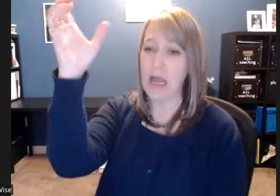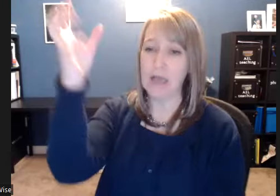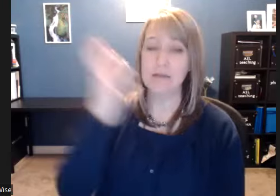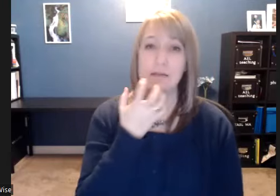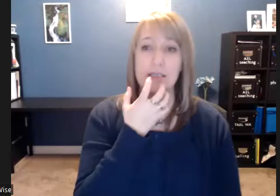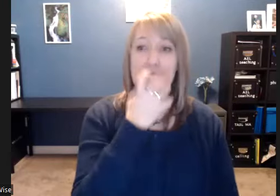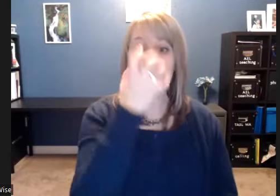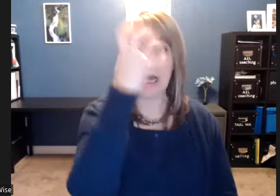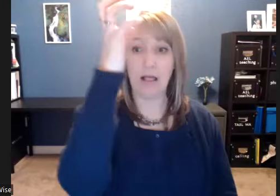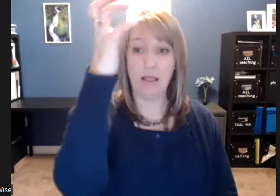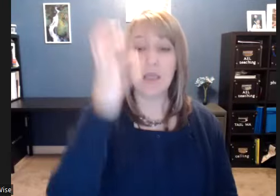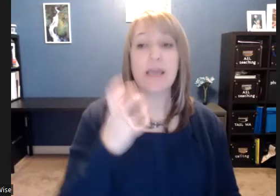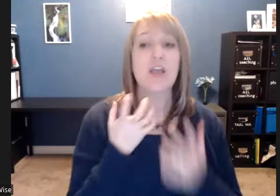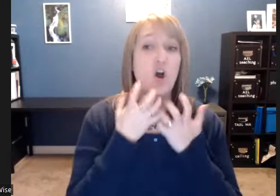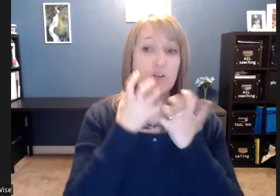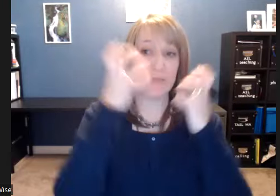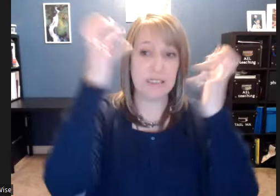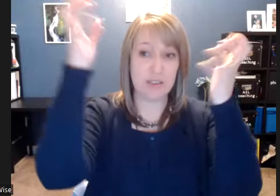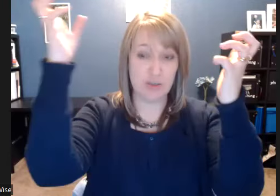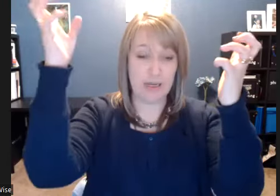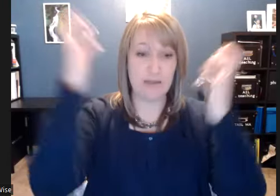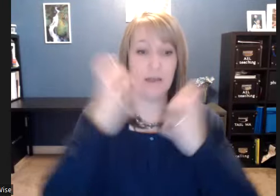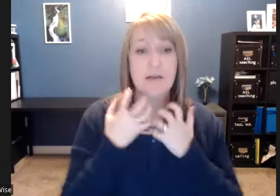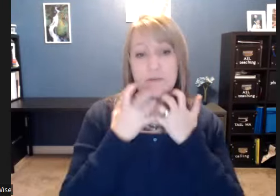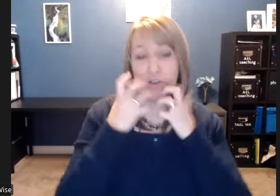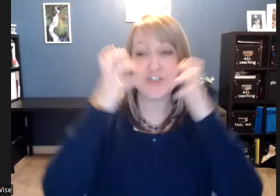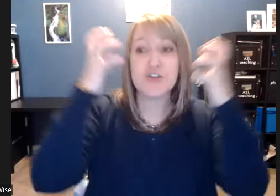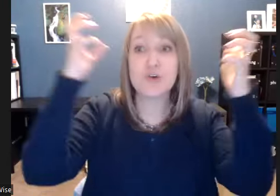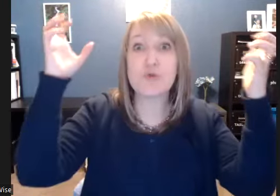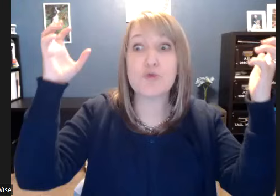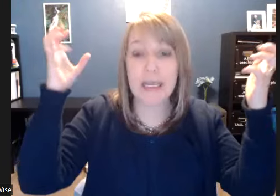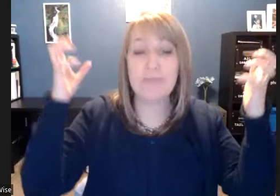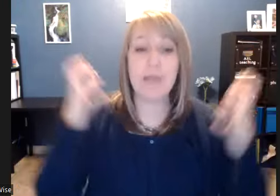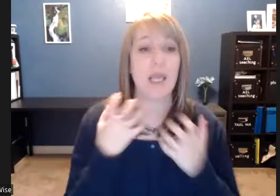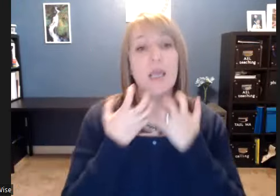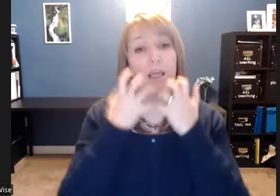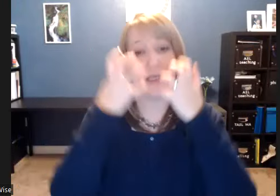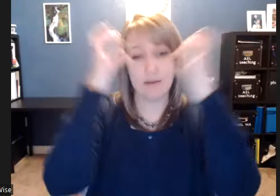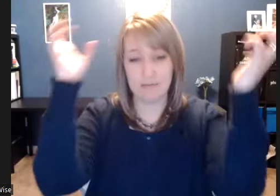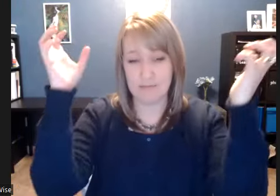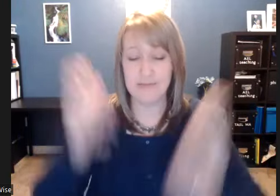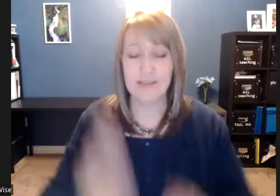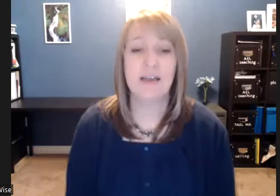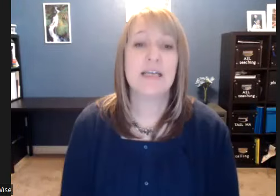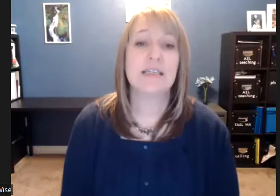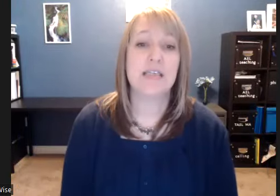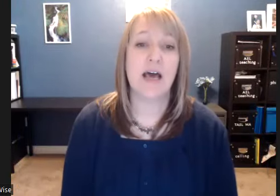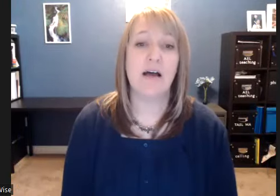Yeah. Yell. It can also be done two-handed. You're screaming. Tell